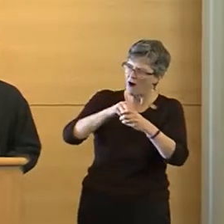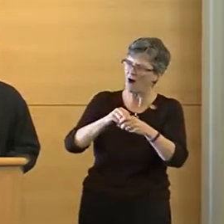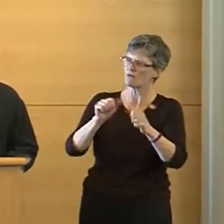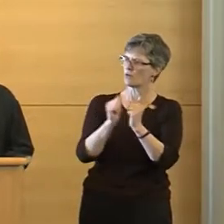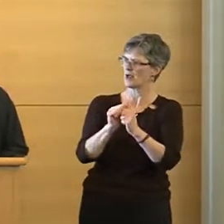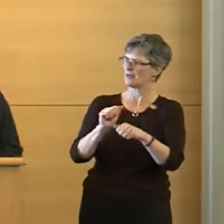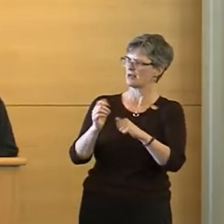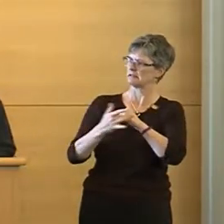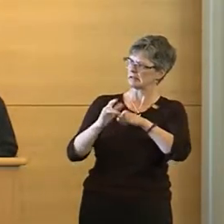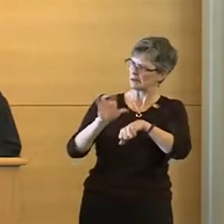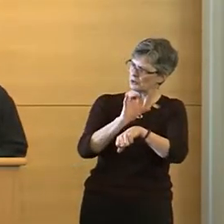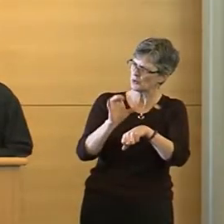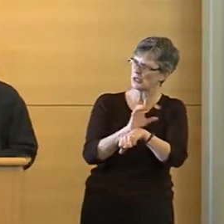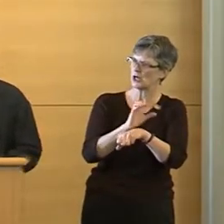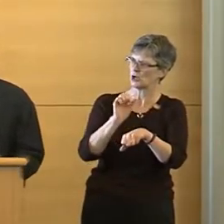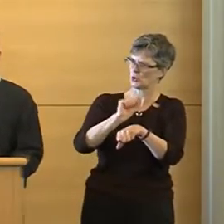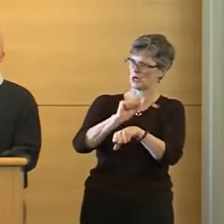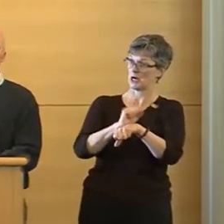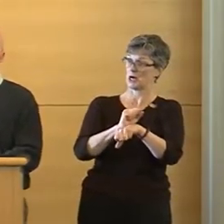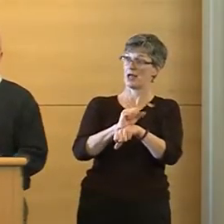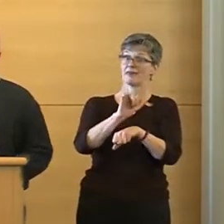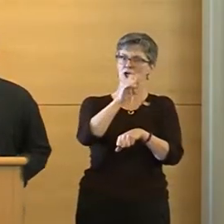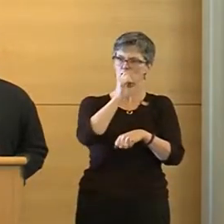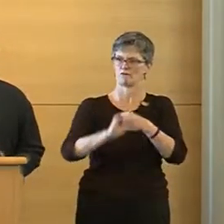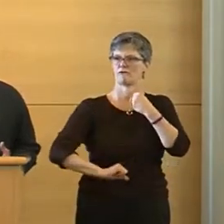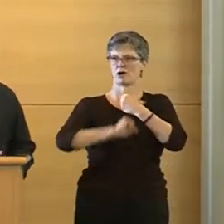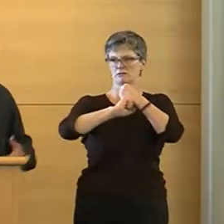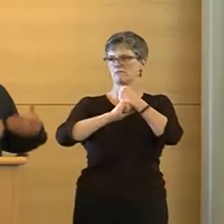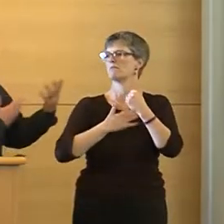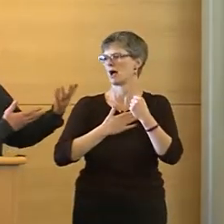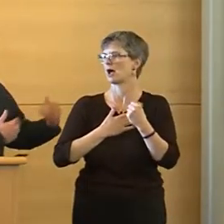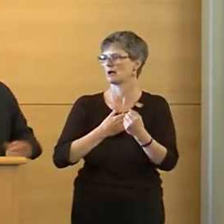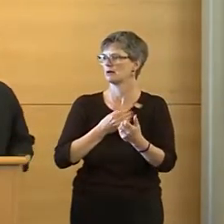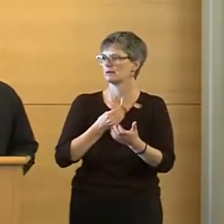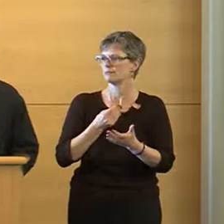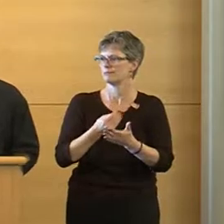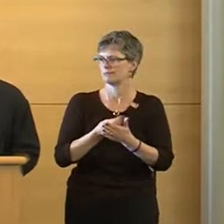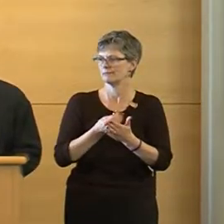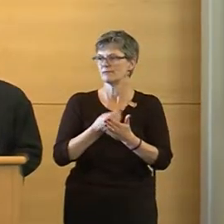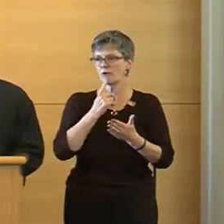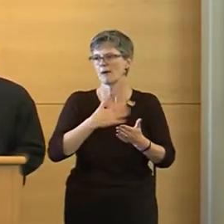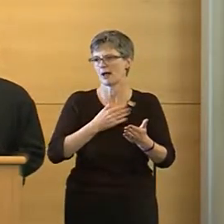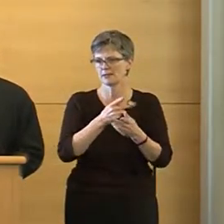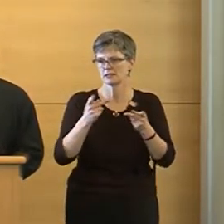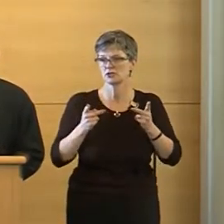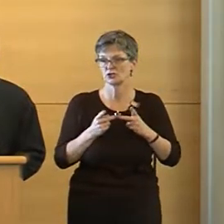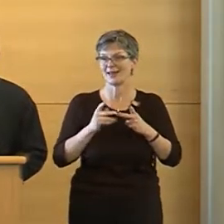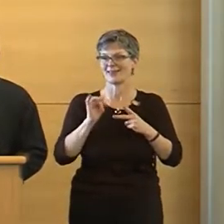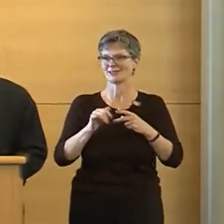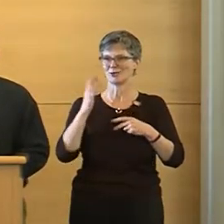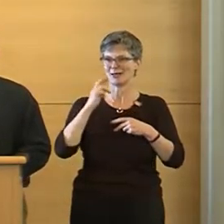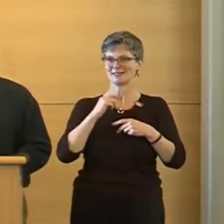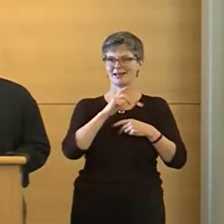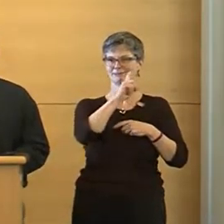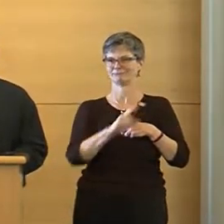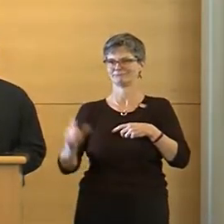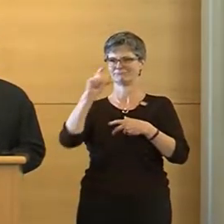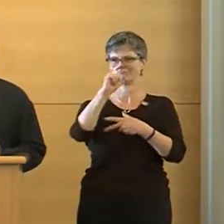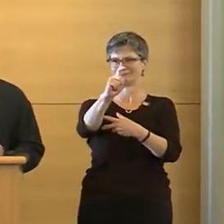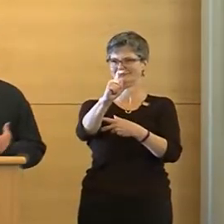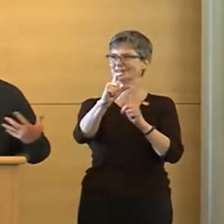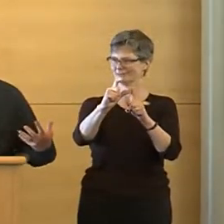in collaboration with the Computer Science Department, specifically focused on broadening participation of people with disabilities